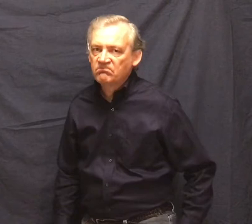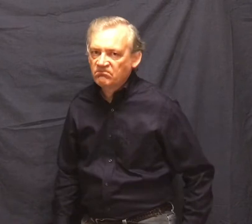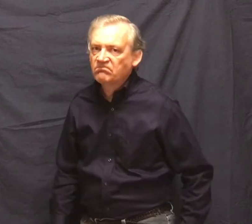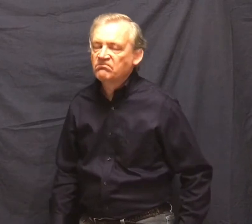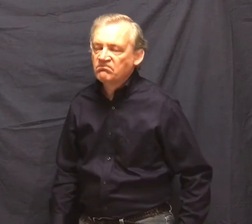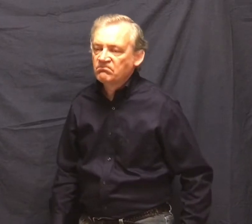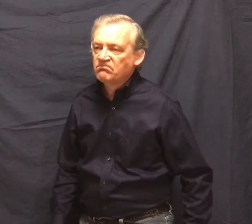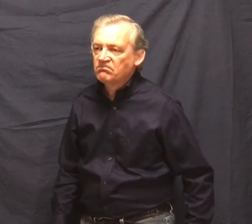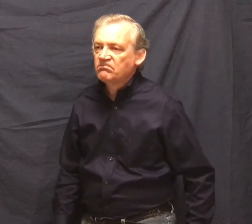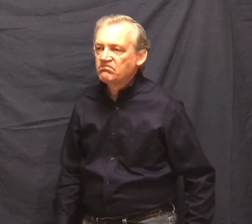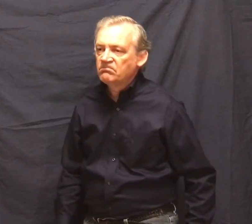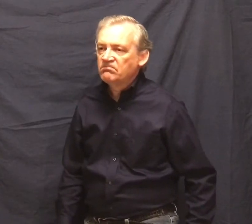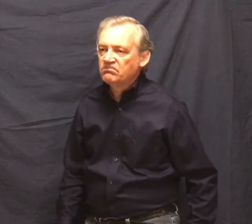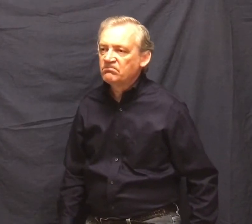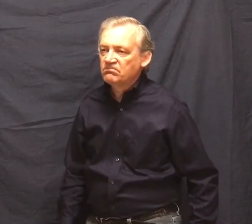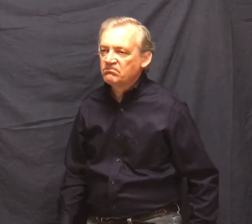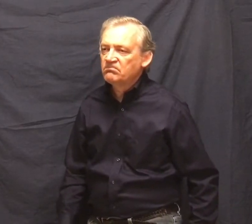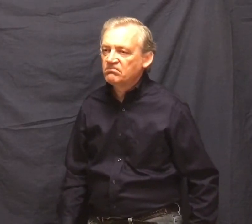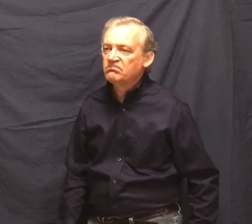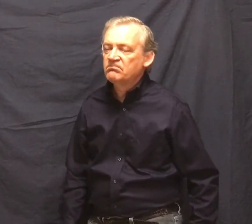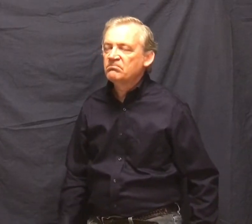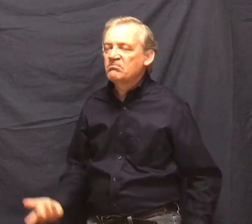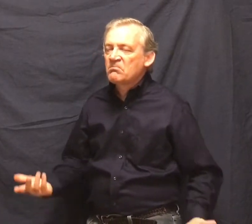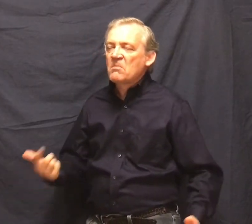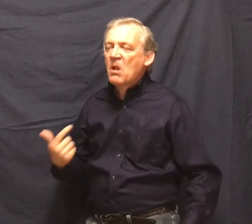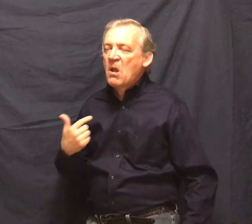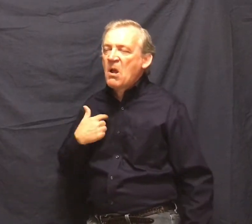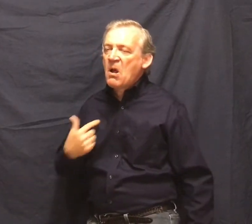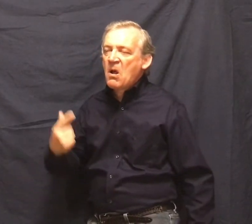I might have knew, he said gently.